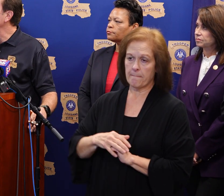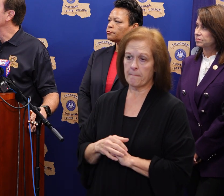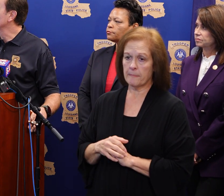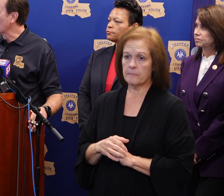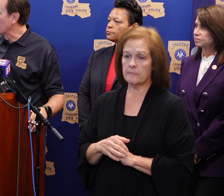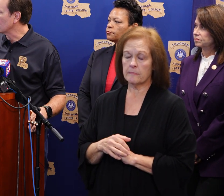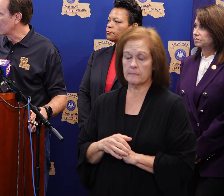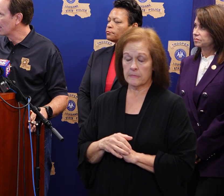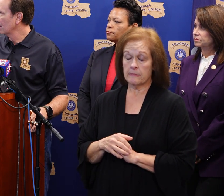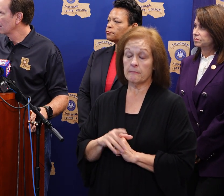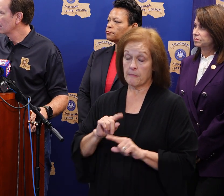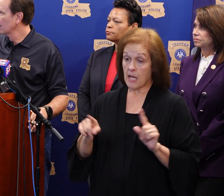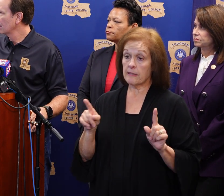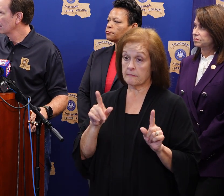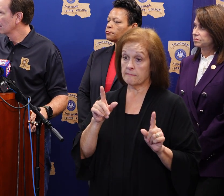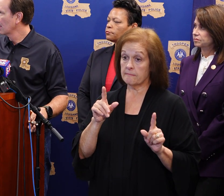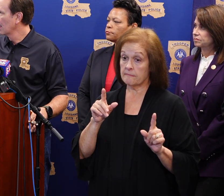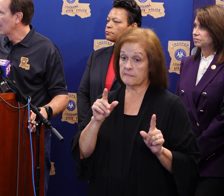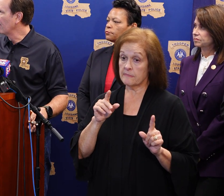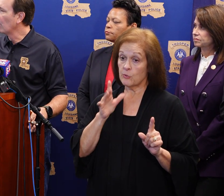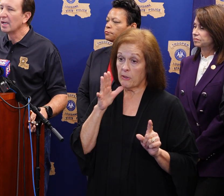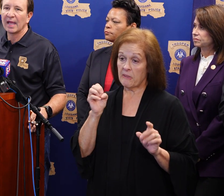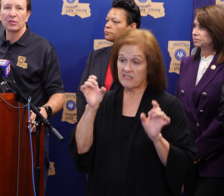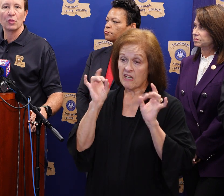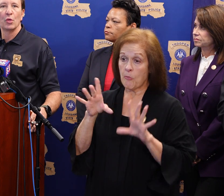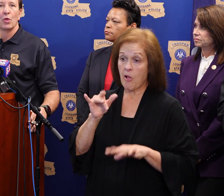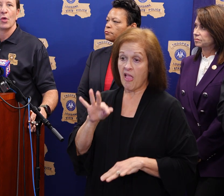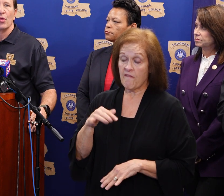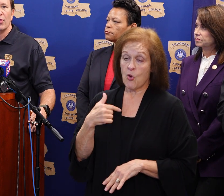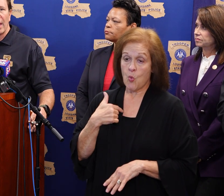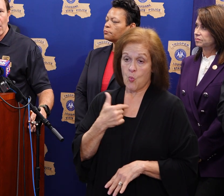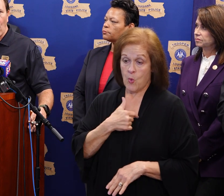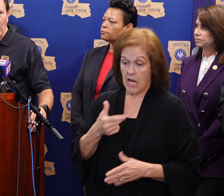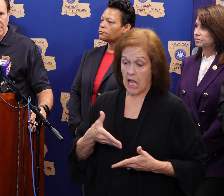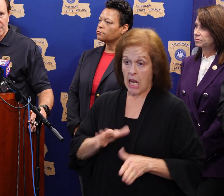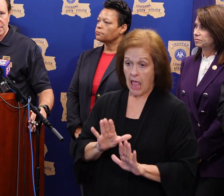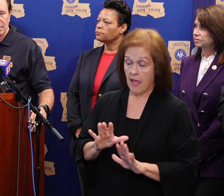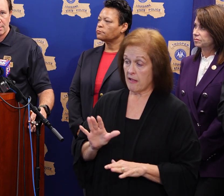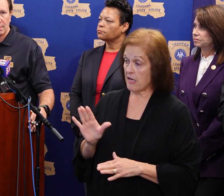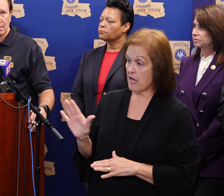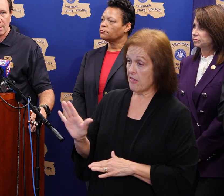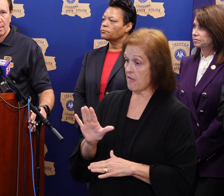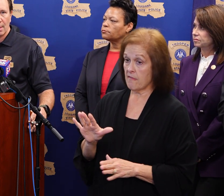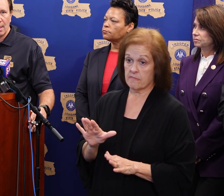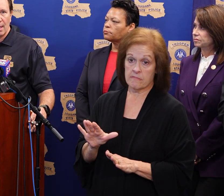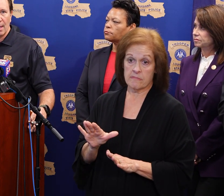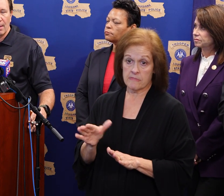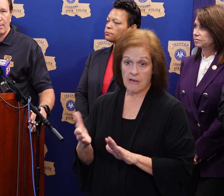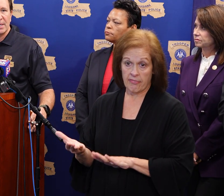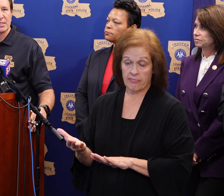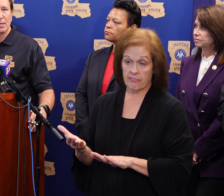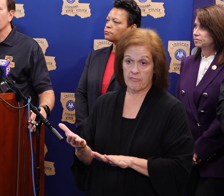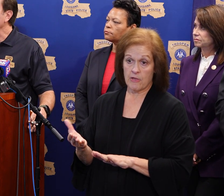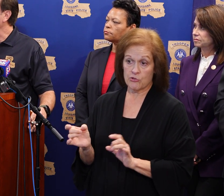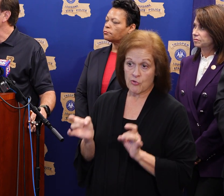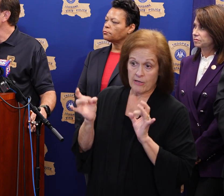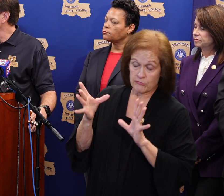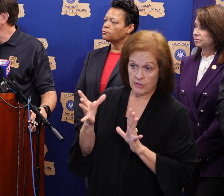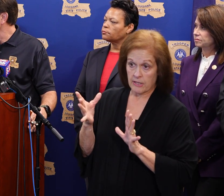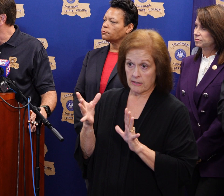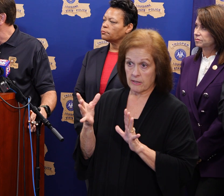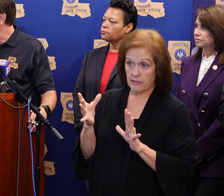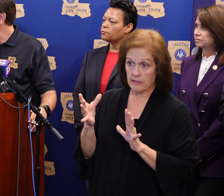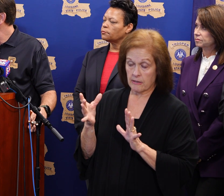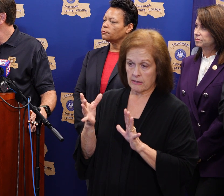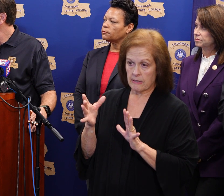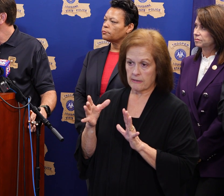it would be a tragedy if we let their losses be snuffed out